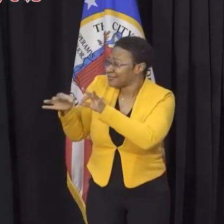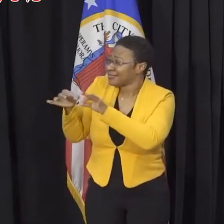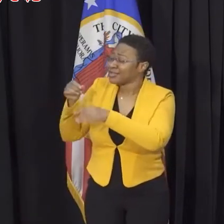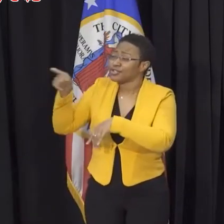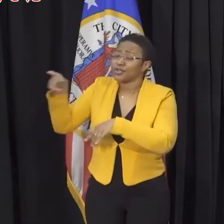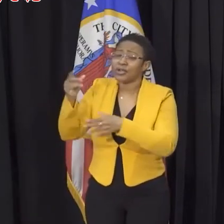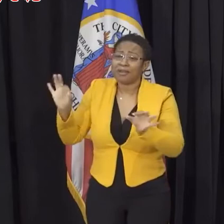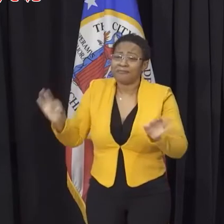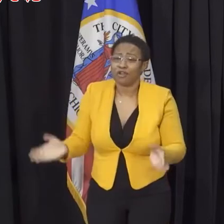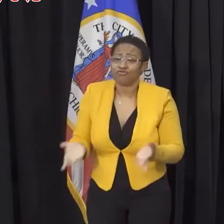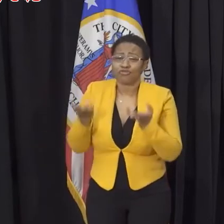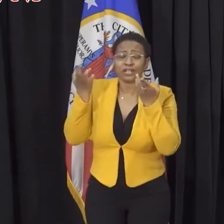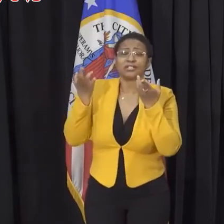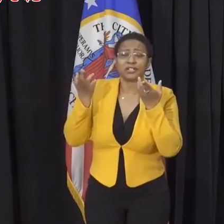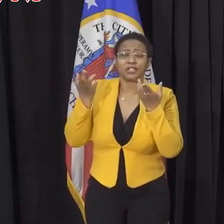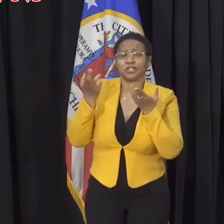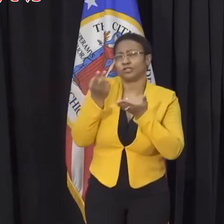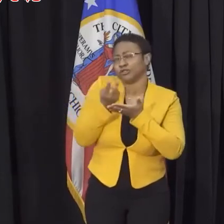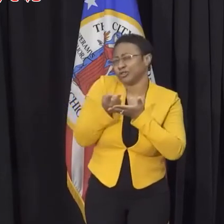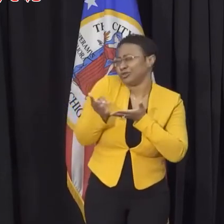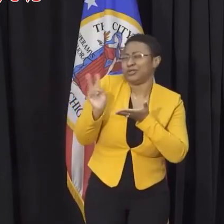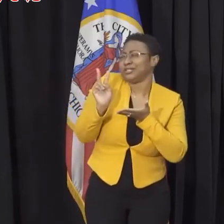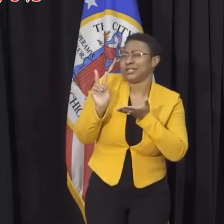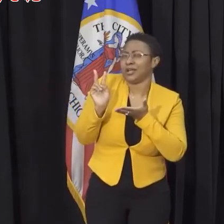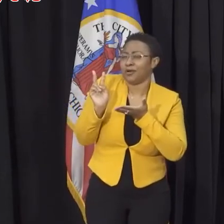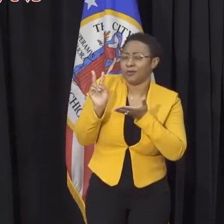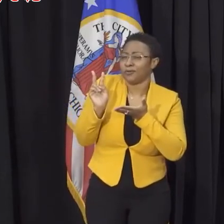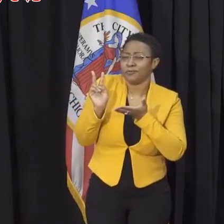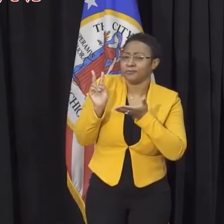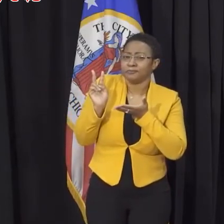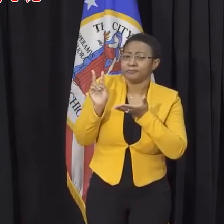a fundraiser a few weeks ago,